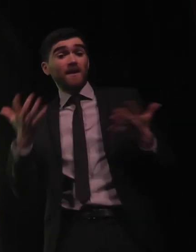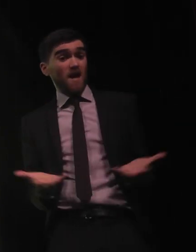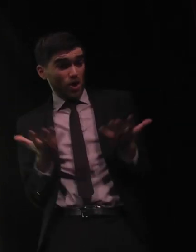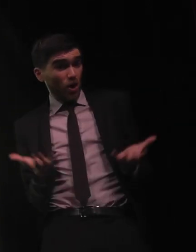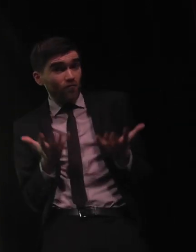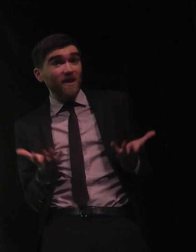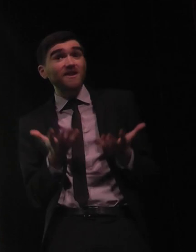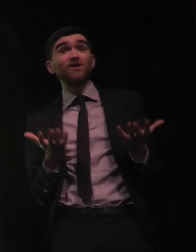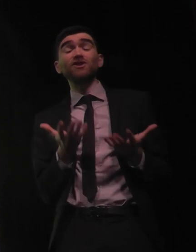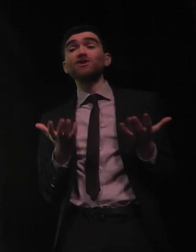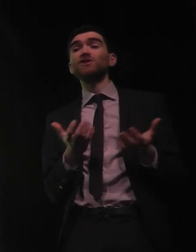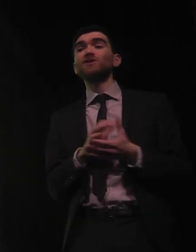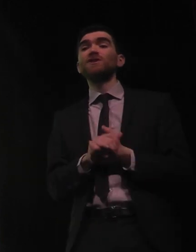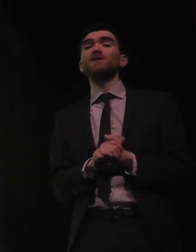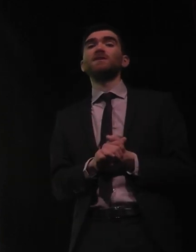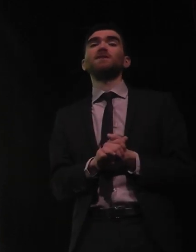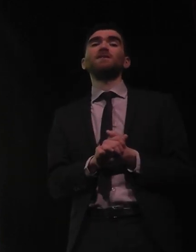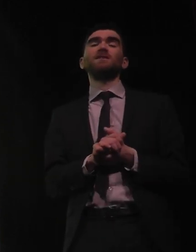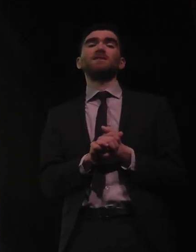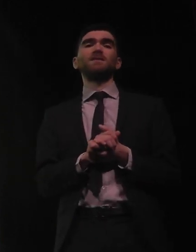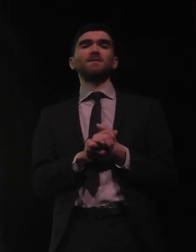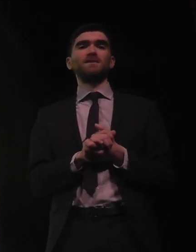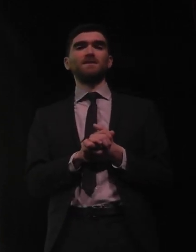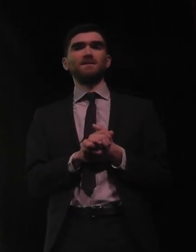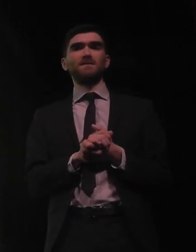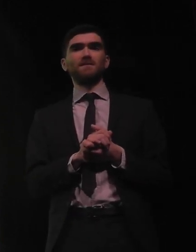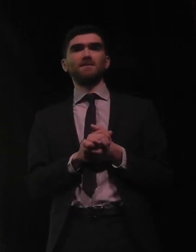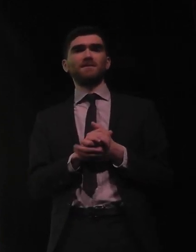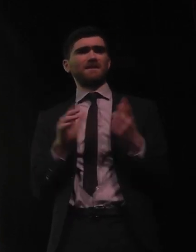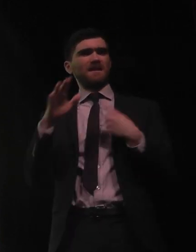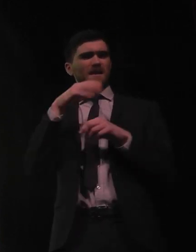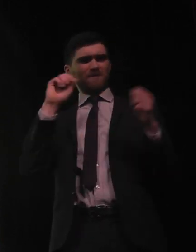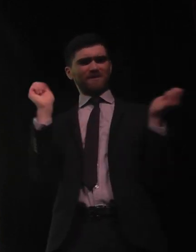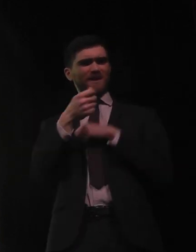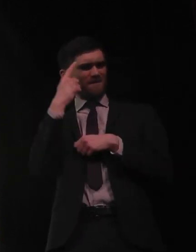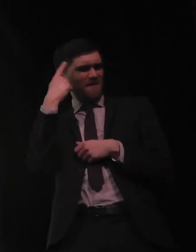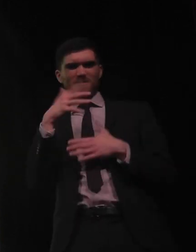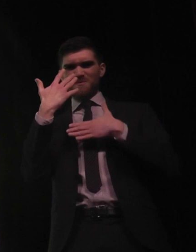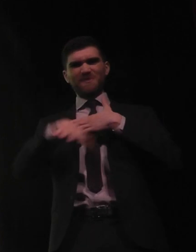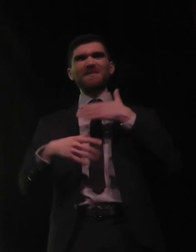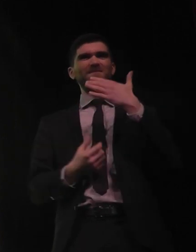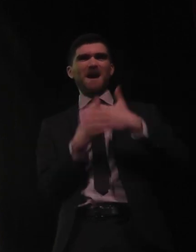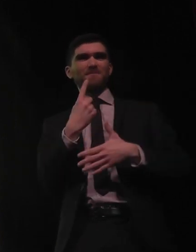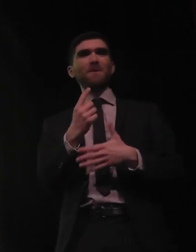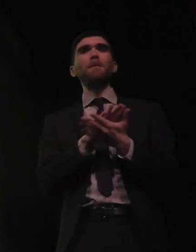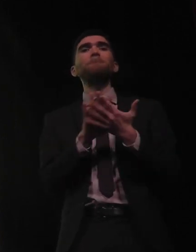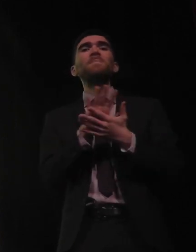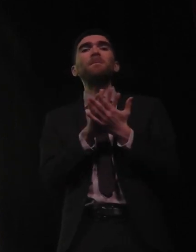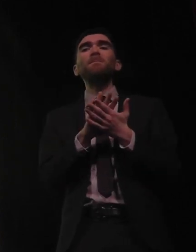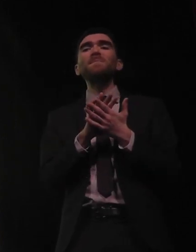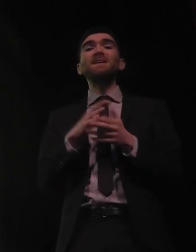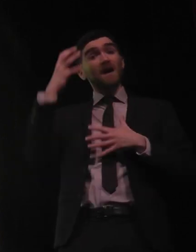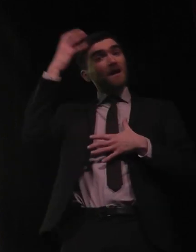Climate change denial would have the government invite tenders for fracking as a viable source of